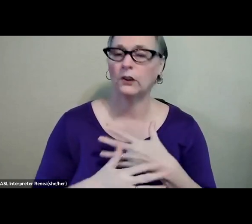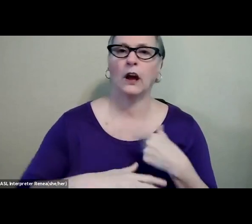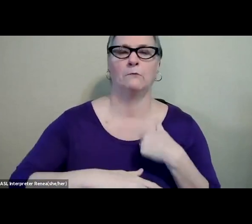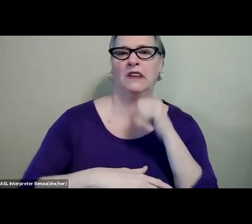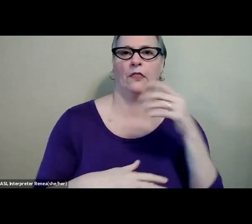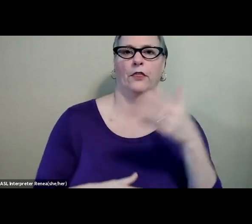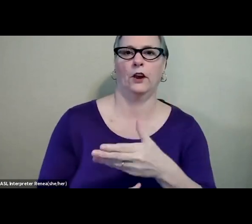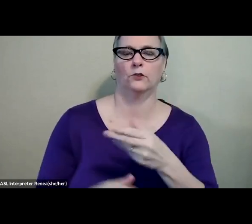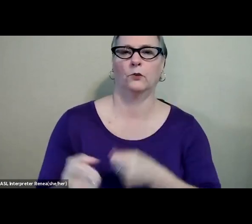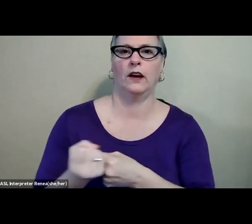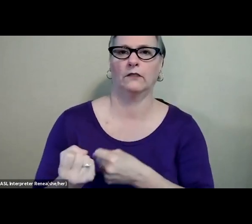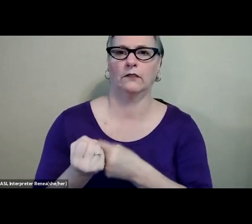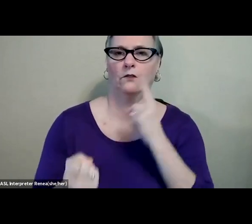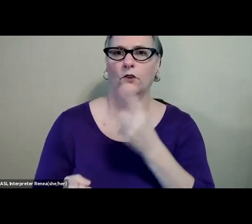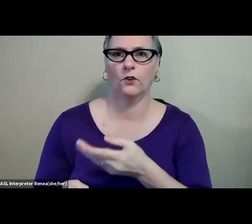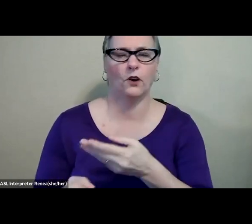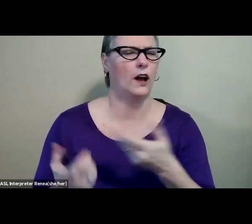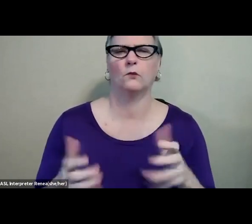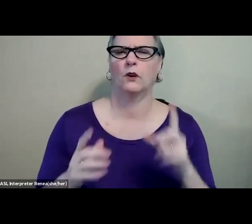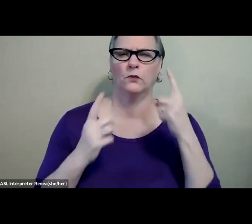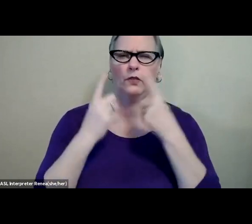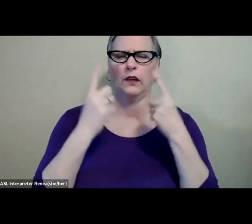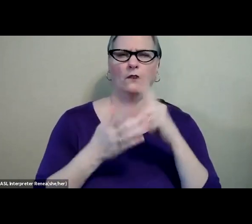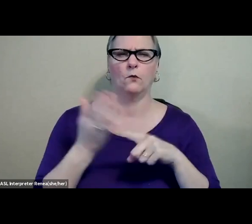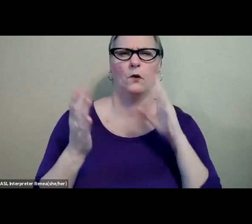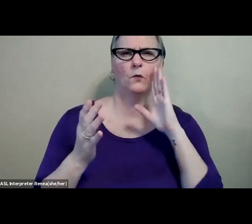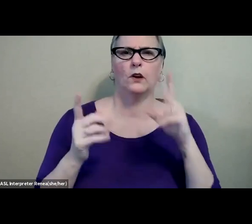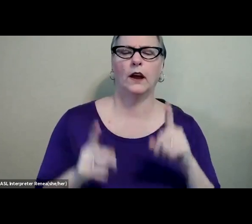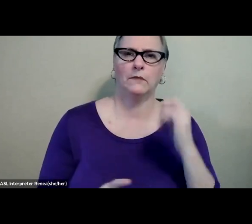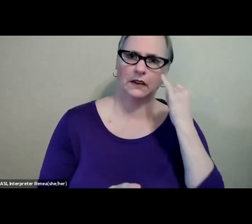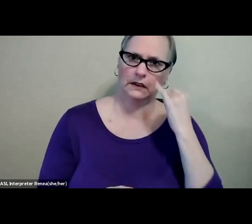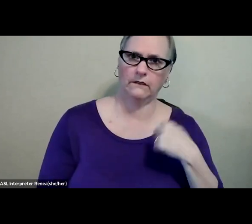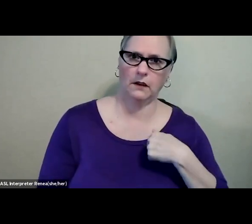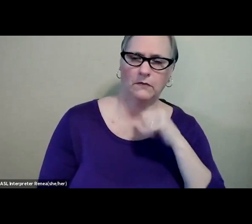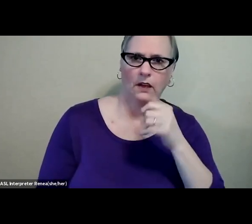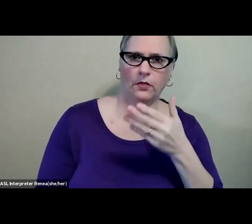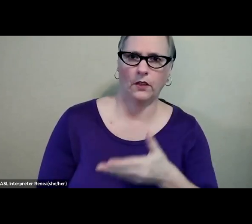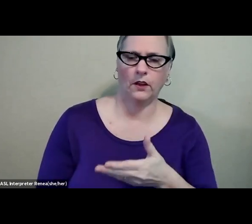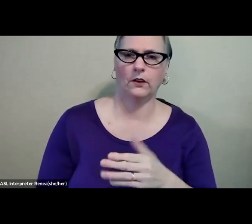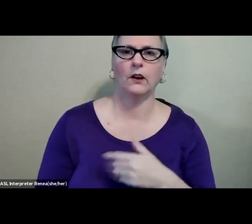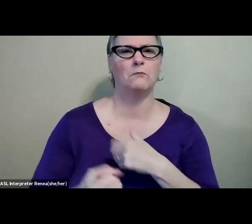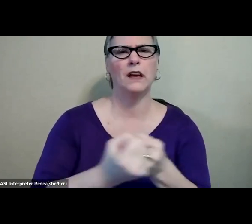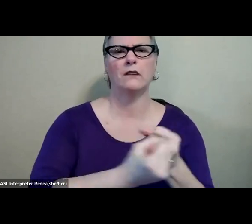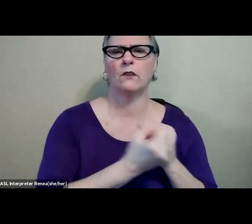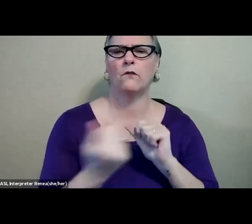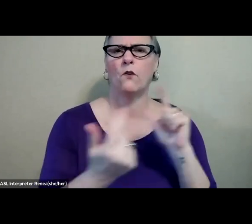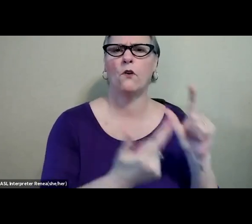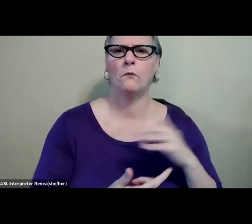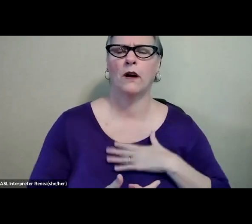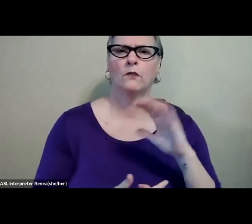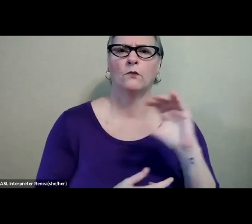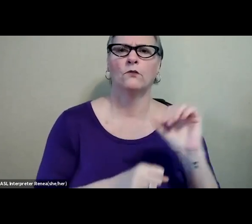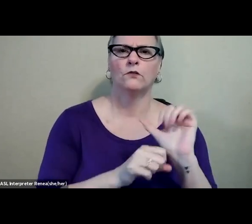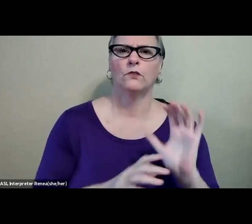don't even want to think about what could possibly happen if i wasn't there on behalf of all of my colleagues at drc